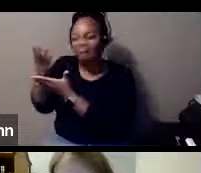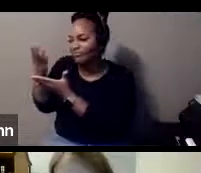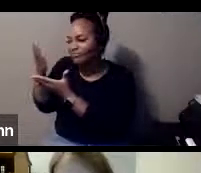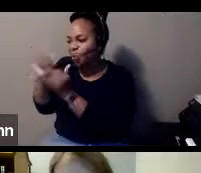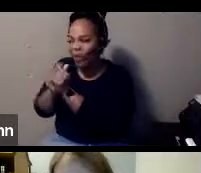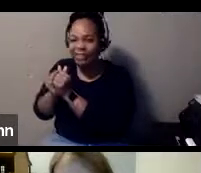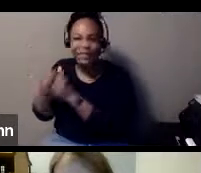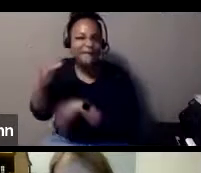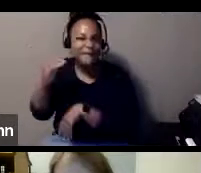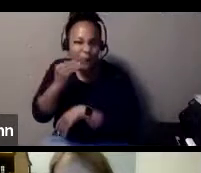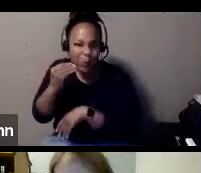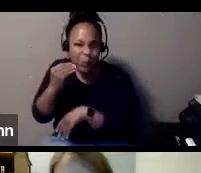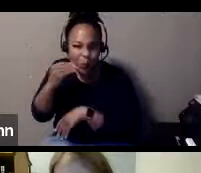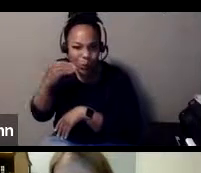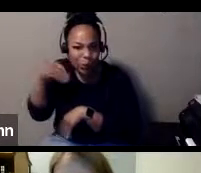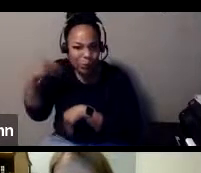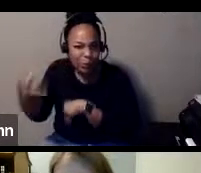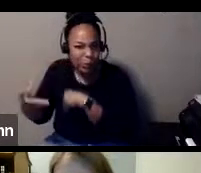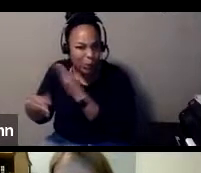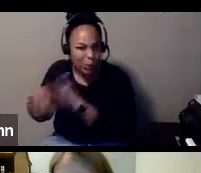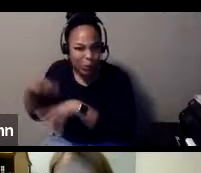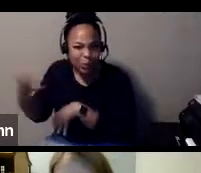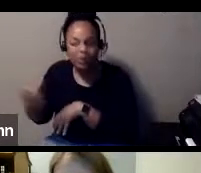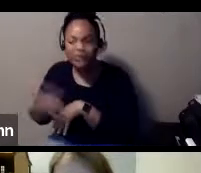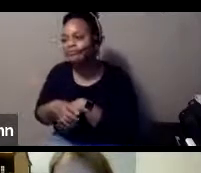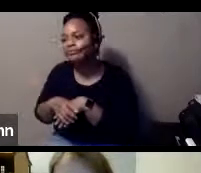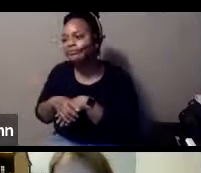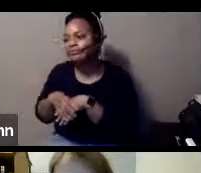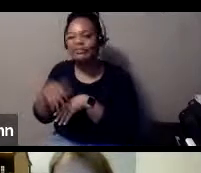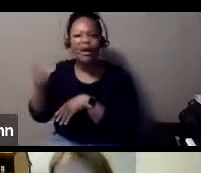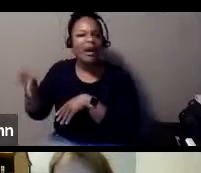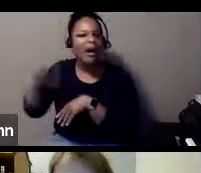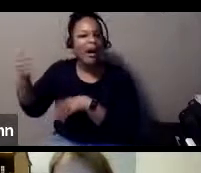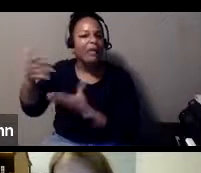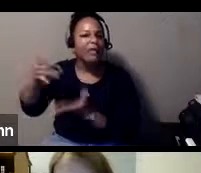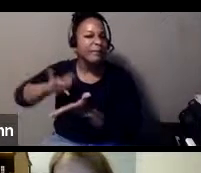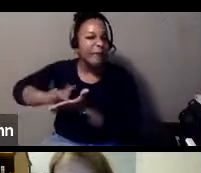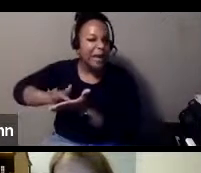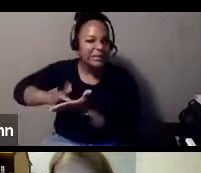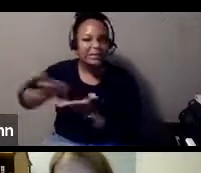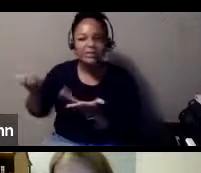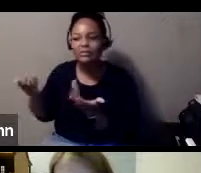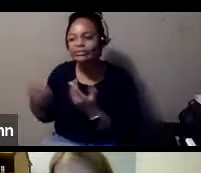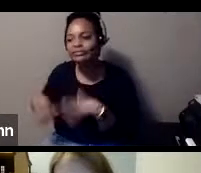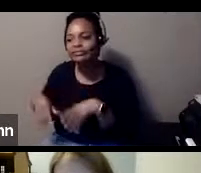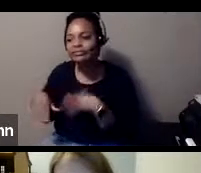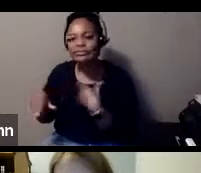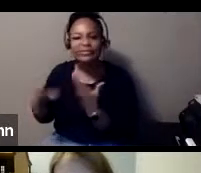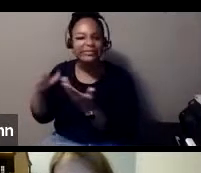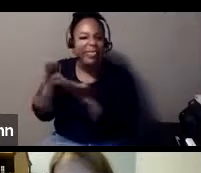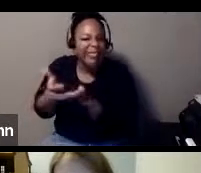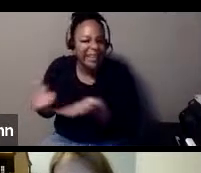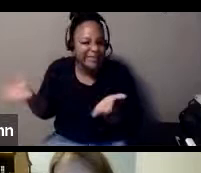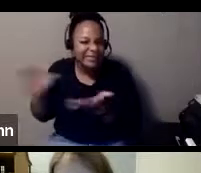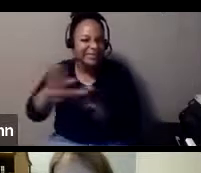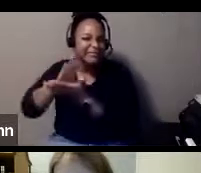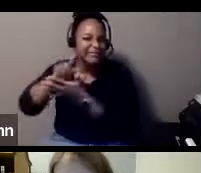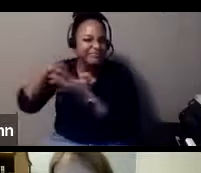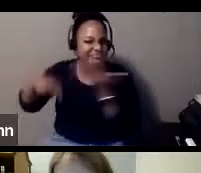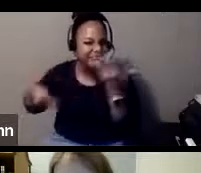and other goods, medicines. things so that we